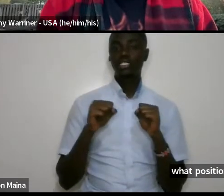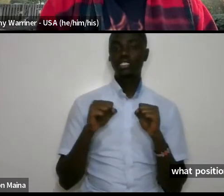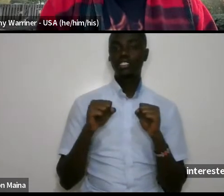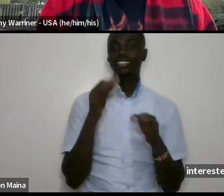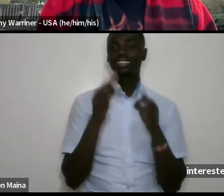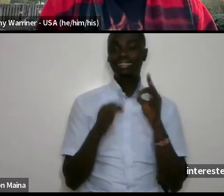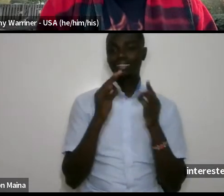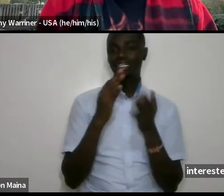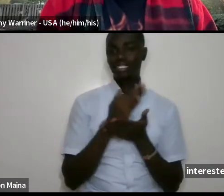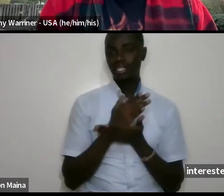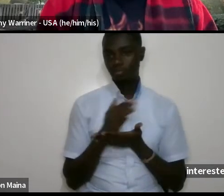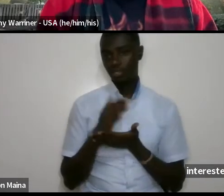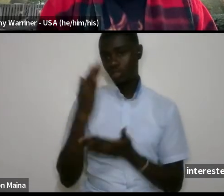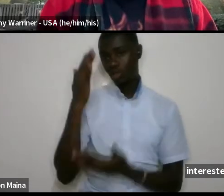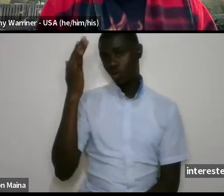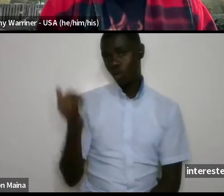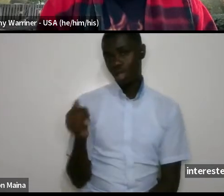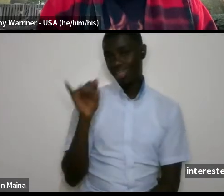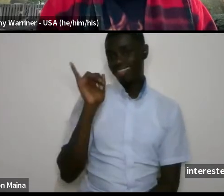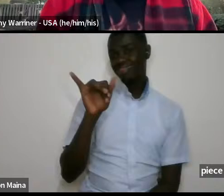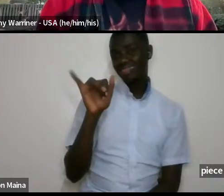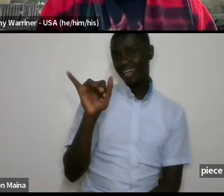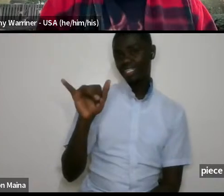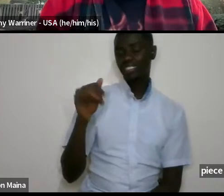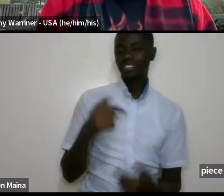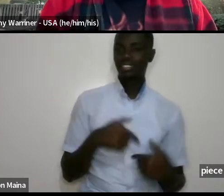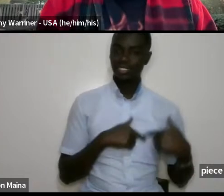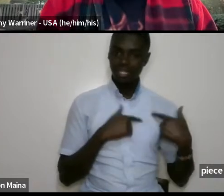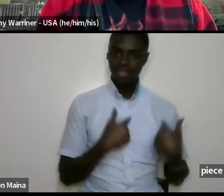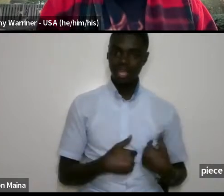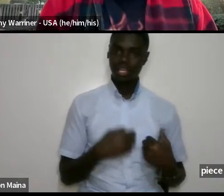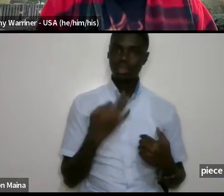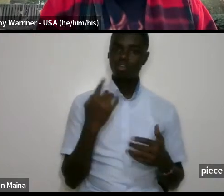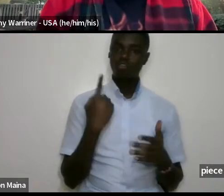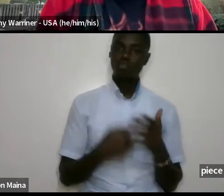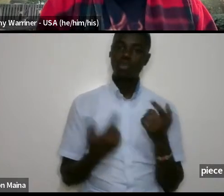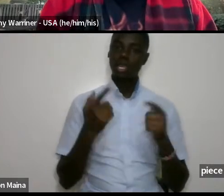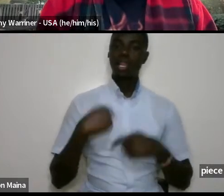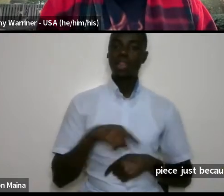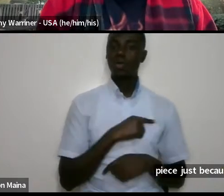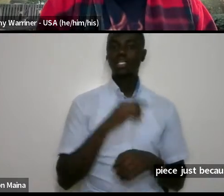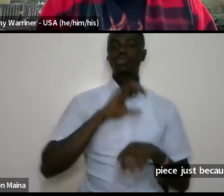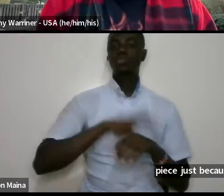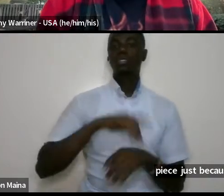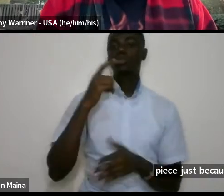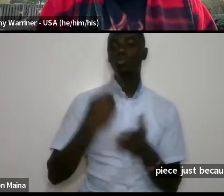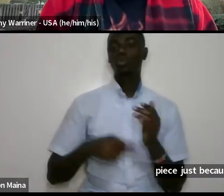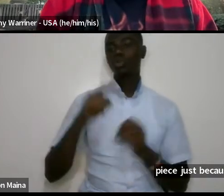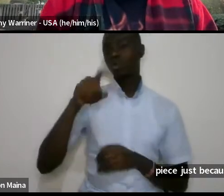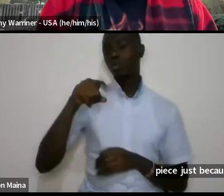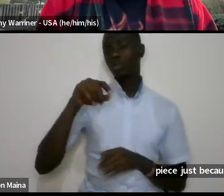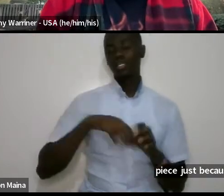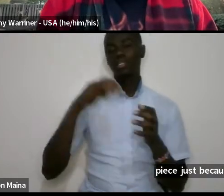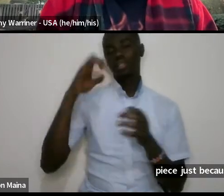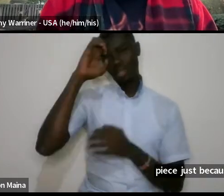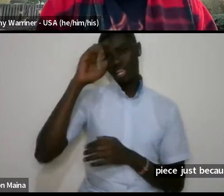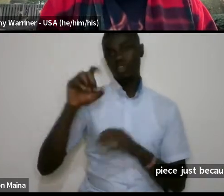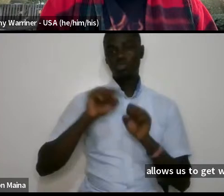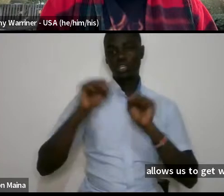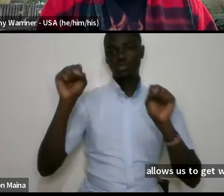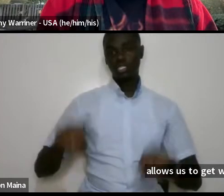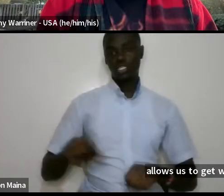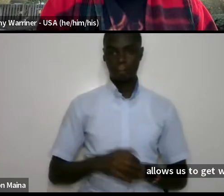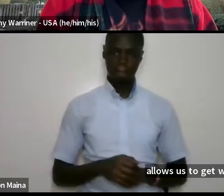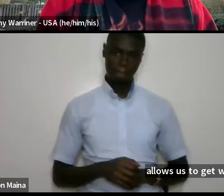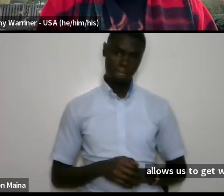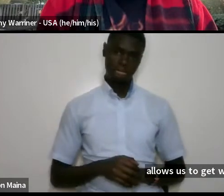just because that is kind of the heart of what allows us to get what we need in the education system. And so